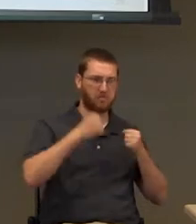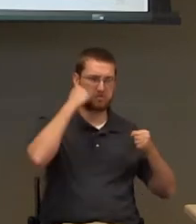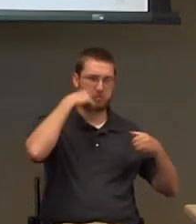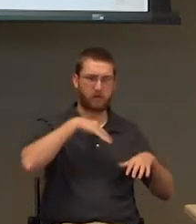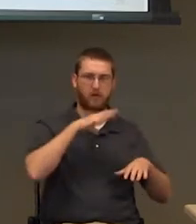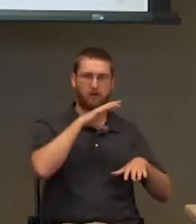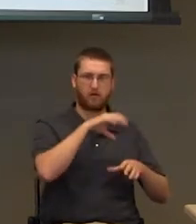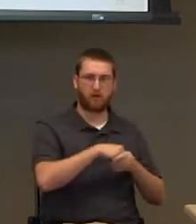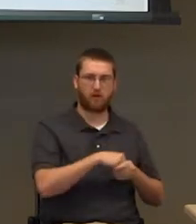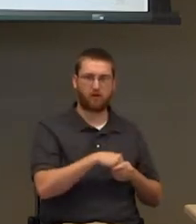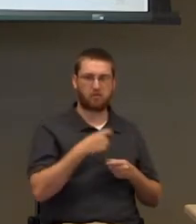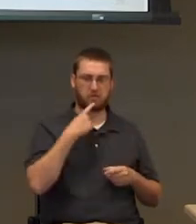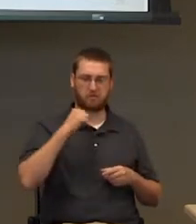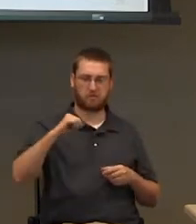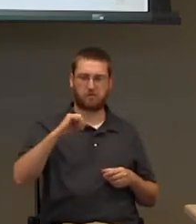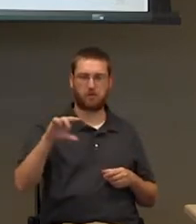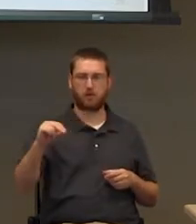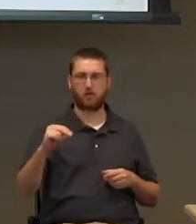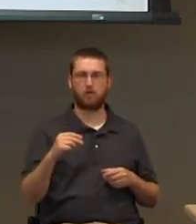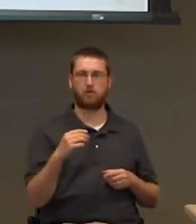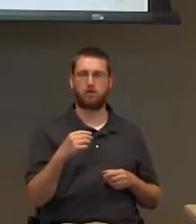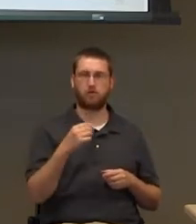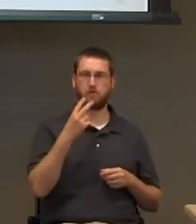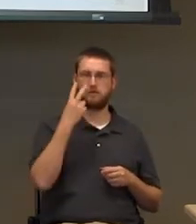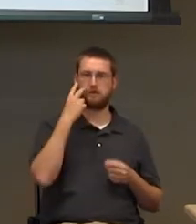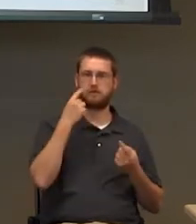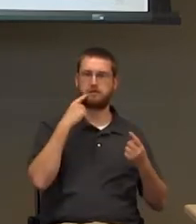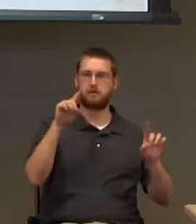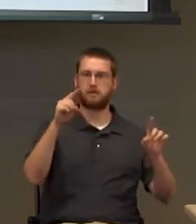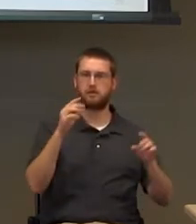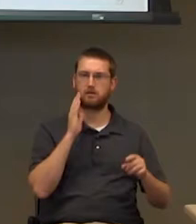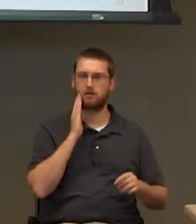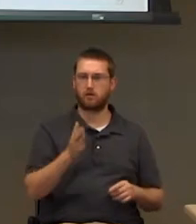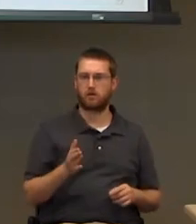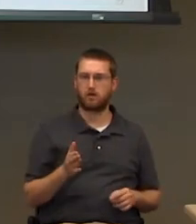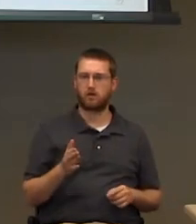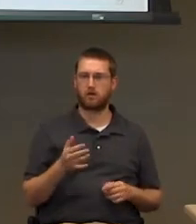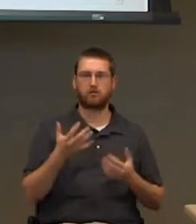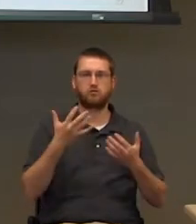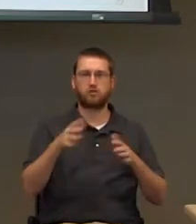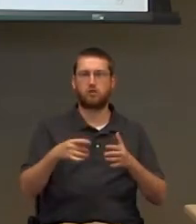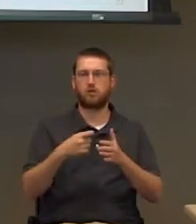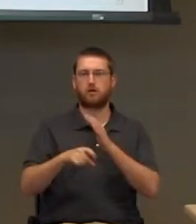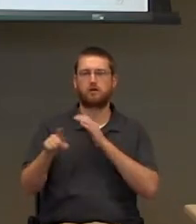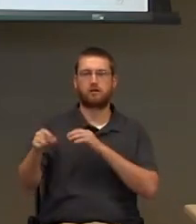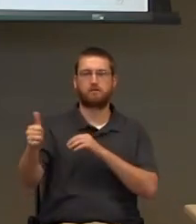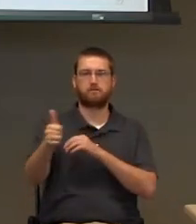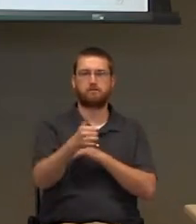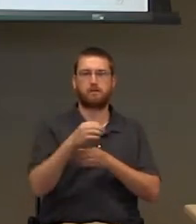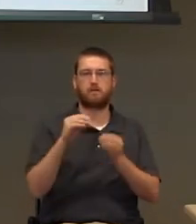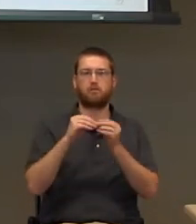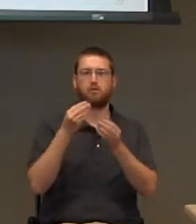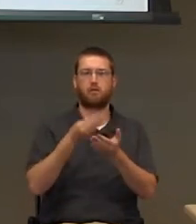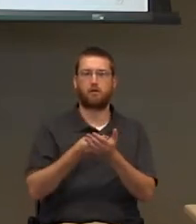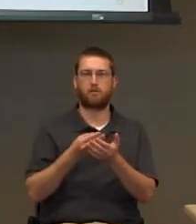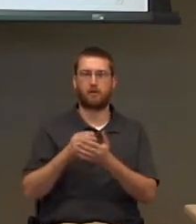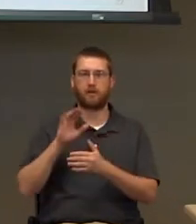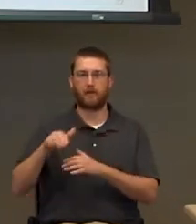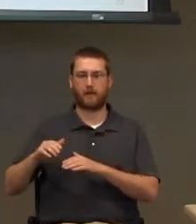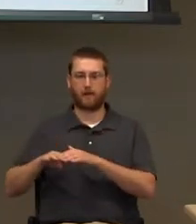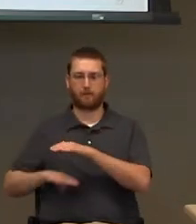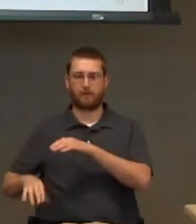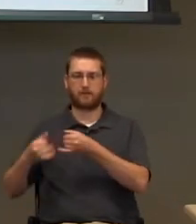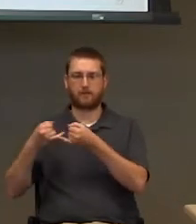good reason, where we're not going to see any additional success, and it's just going to cost any one of our individual entities more money? So just from that base